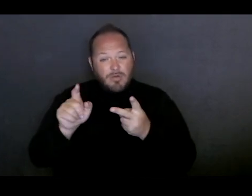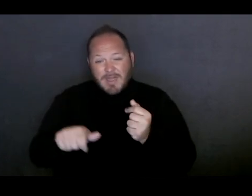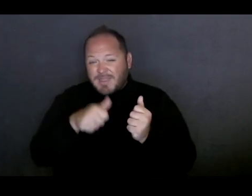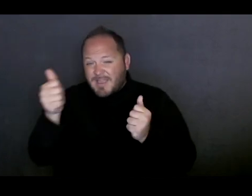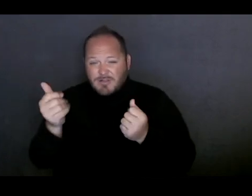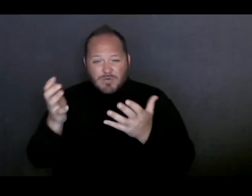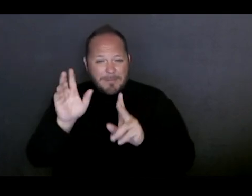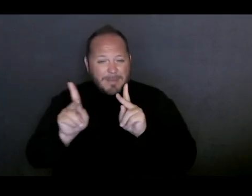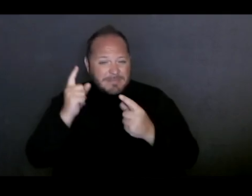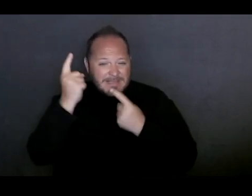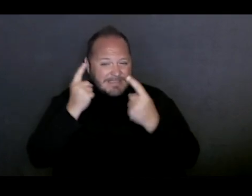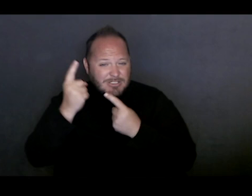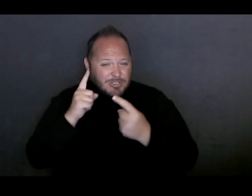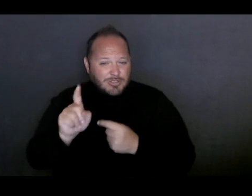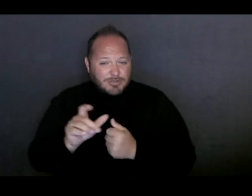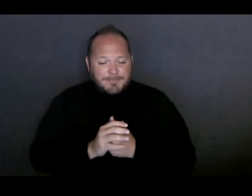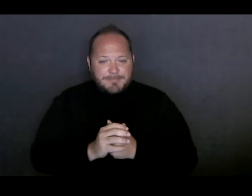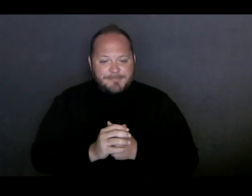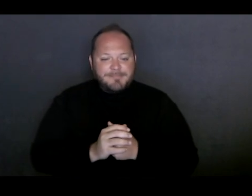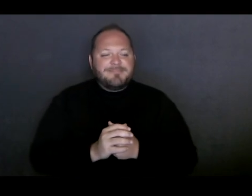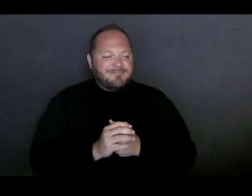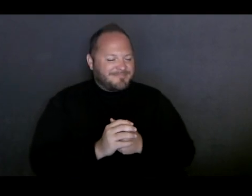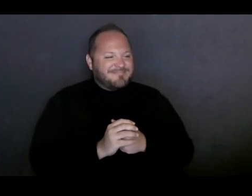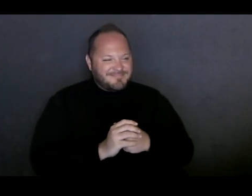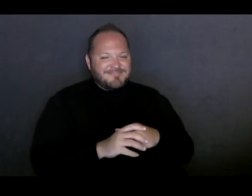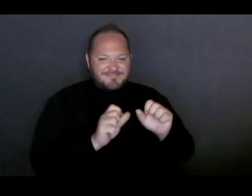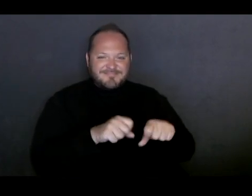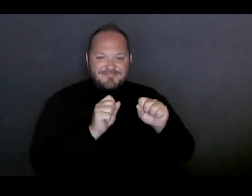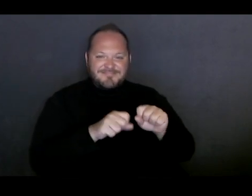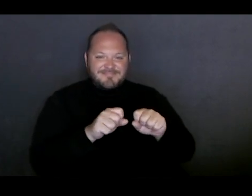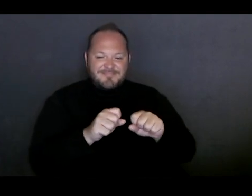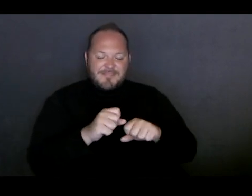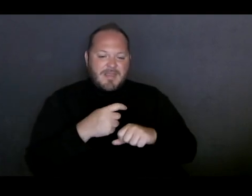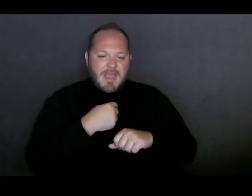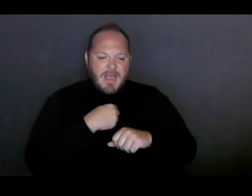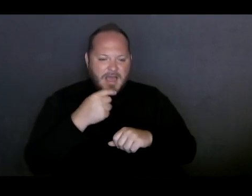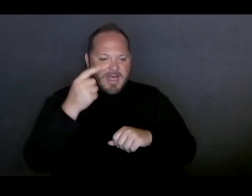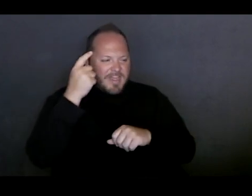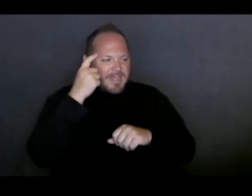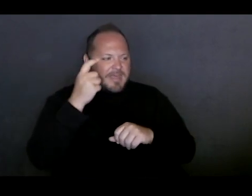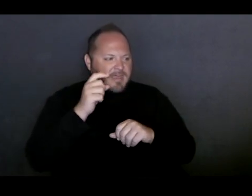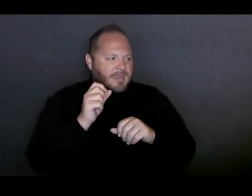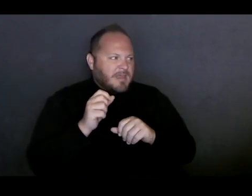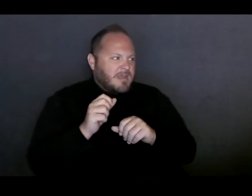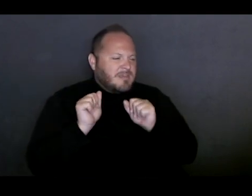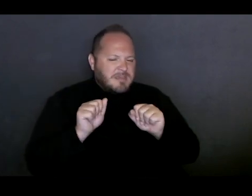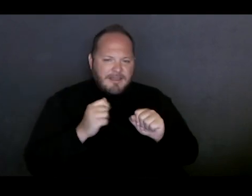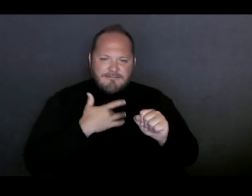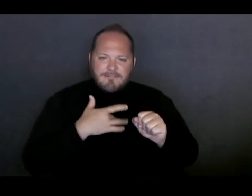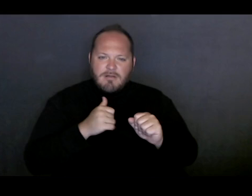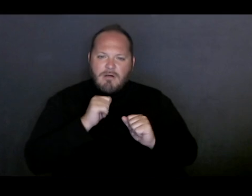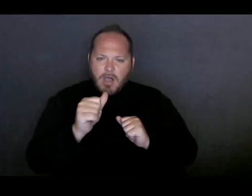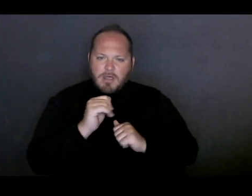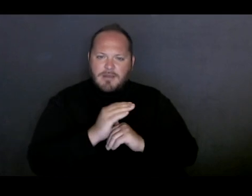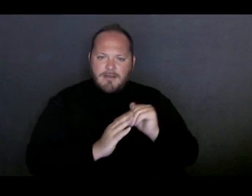it? Hmm. Yeah, I think it can feel uncomfortable um, to this idea of a